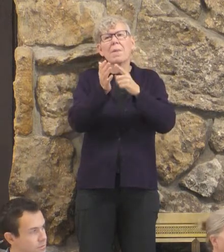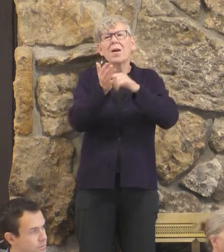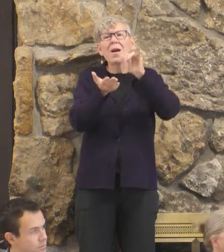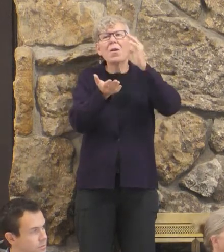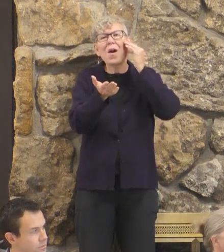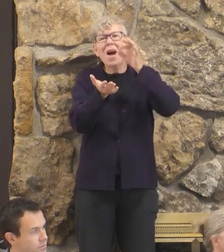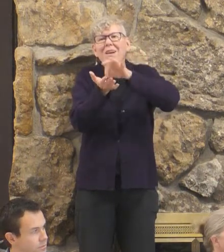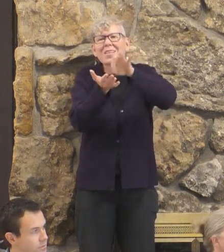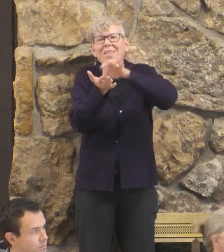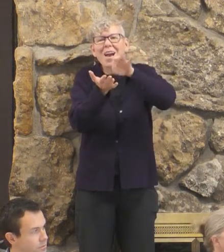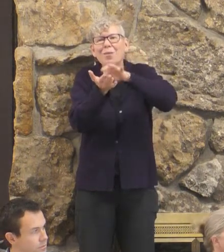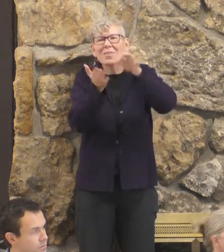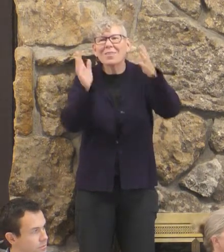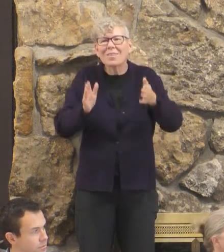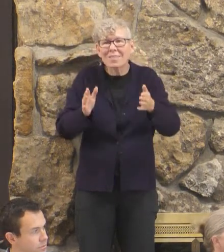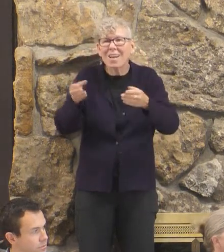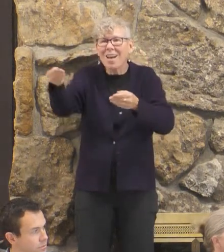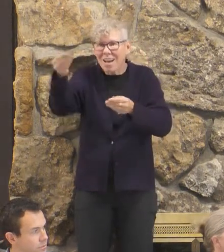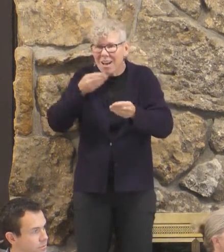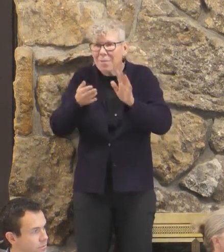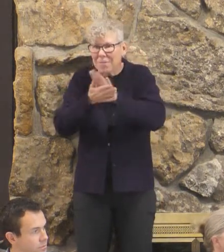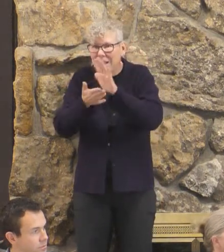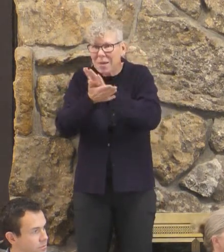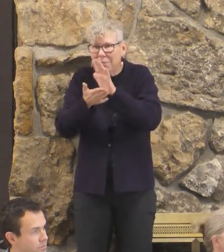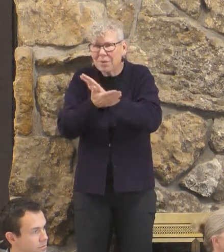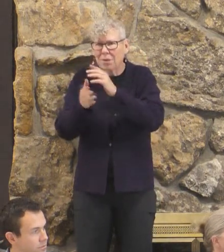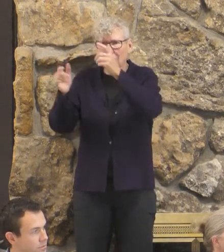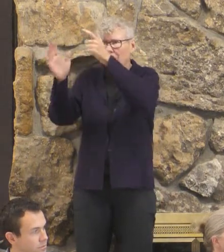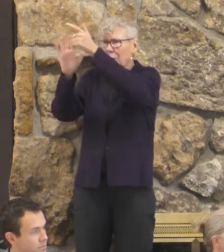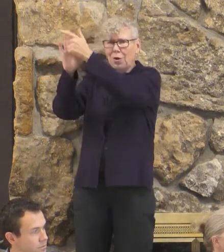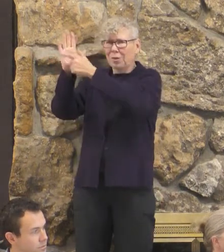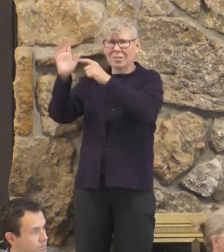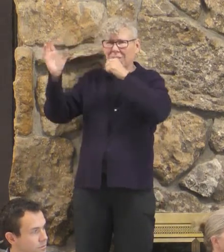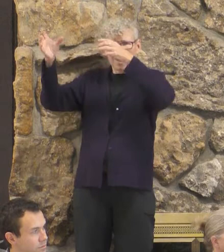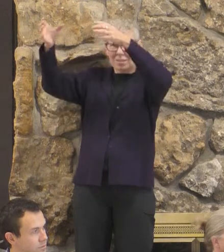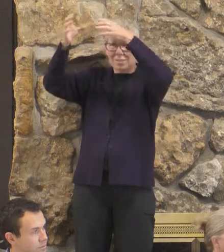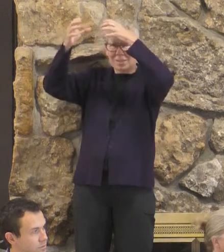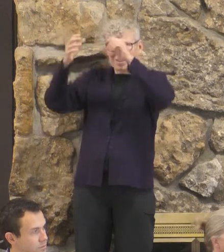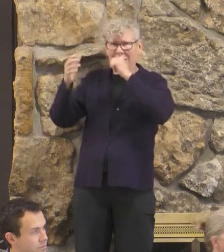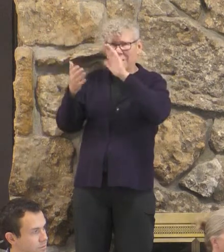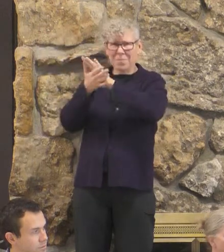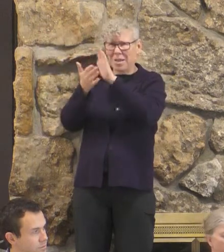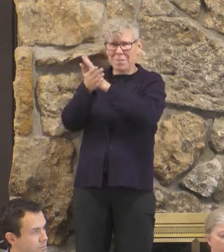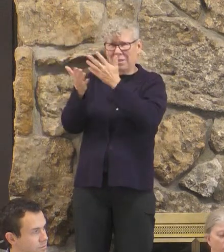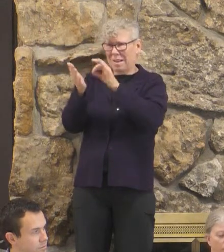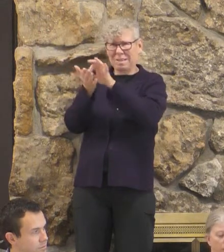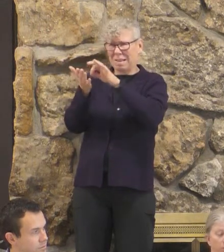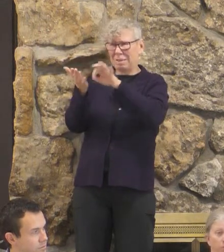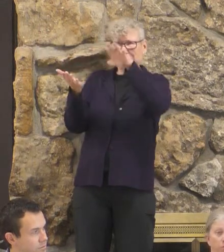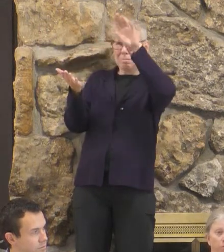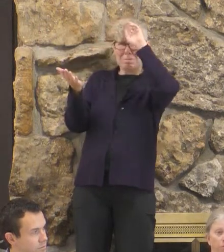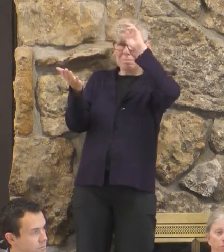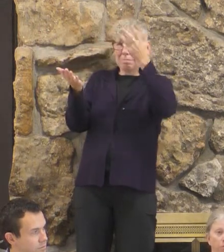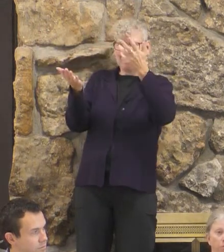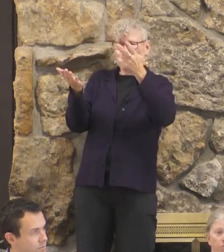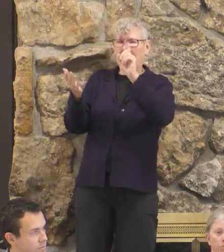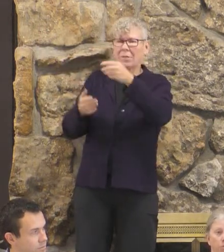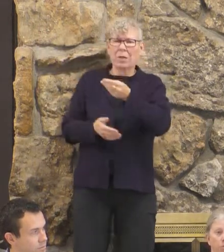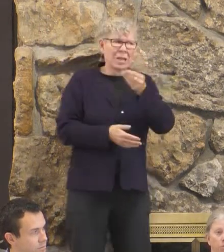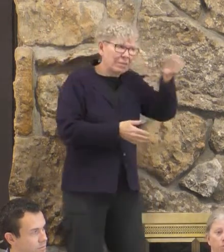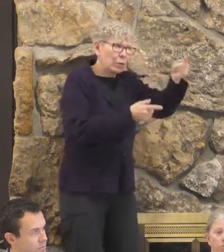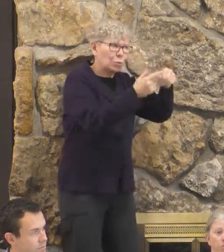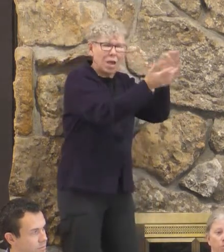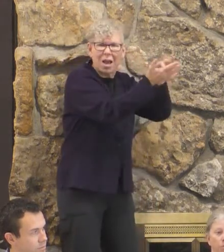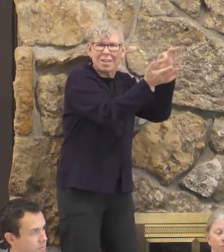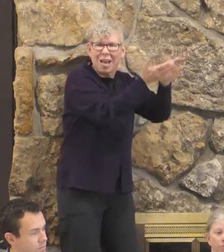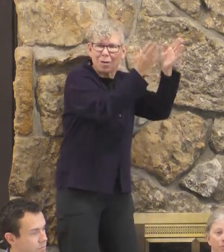translate it for the lawyer, essentially. And that's what a sign language interpreter is doing. A sign language interpreter is not adding anything to the communication, but simply clarifying